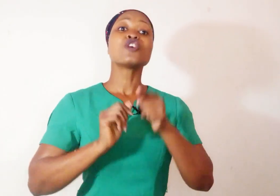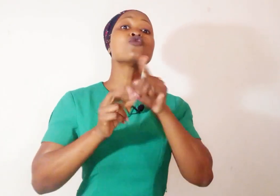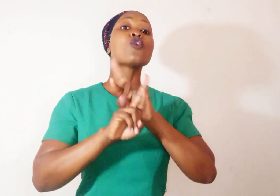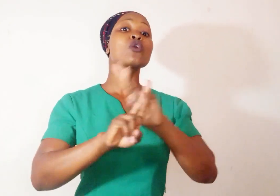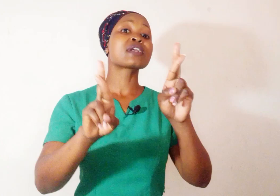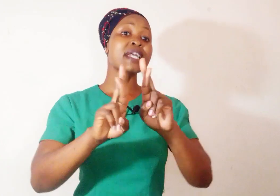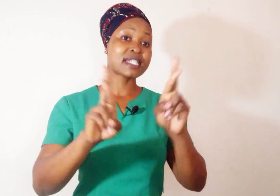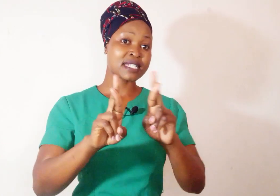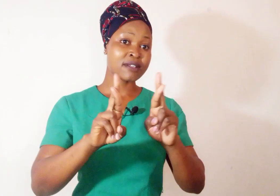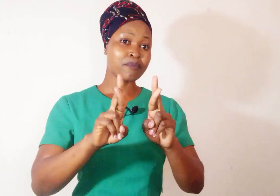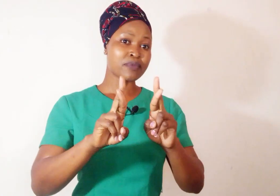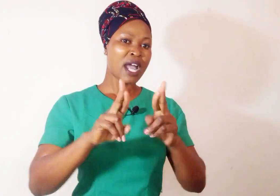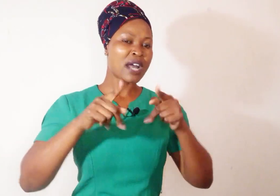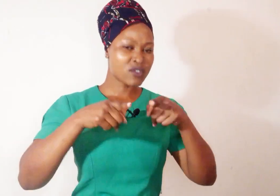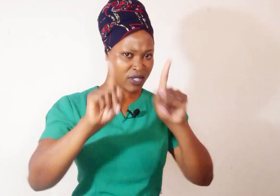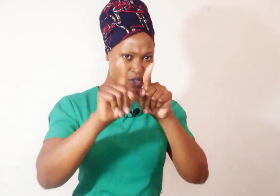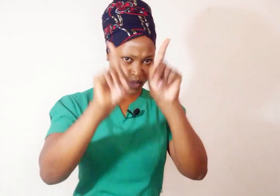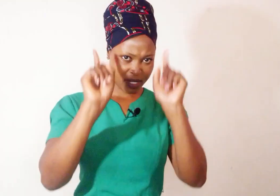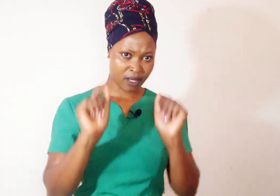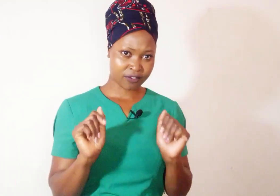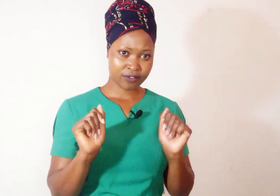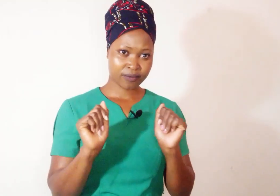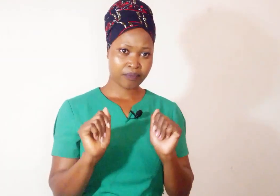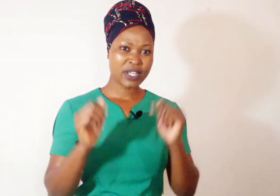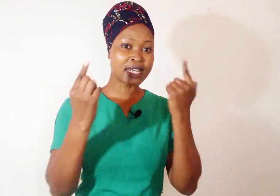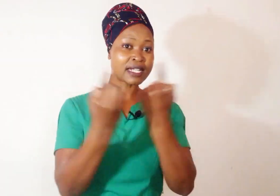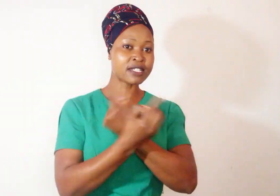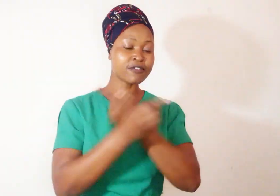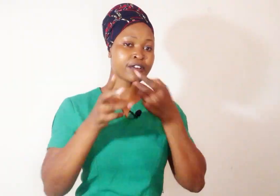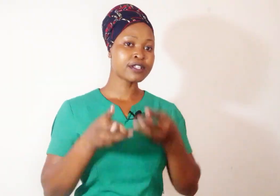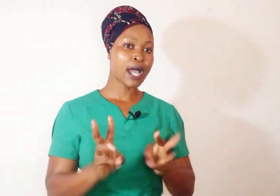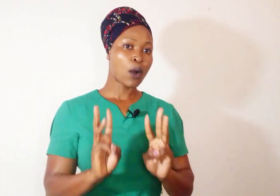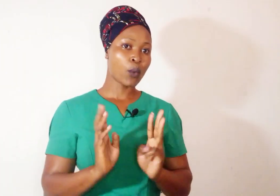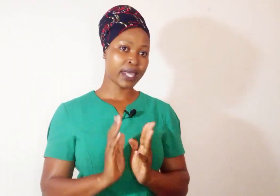you've already addressed yourself in a different way.